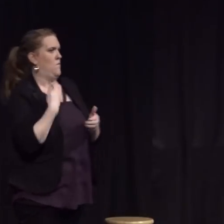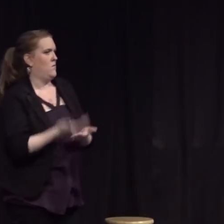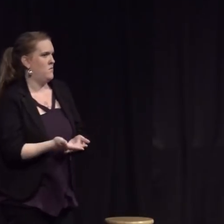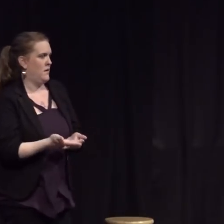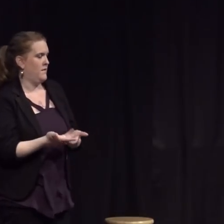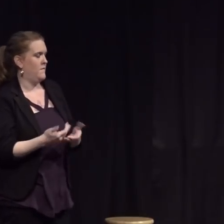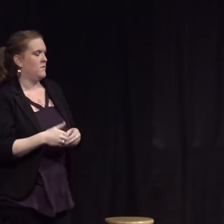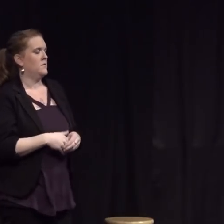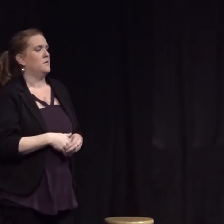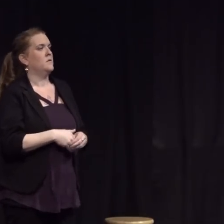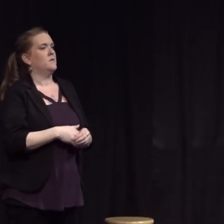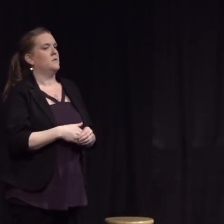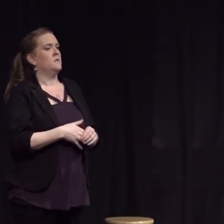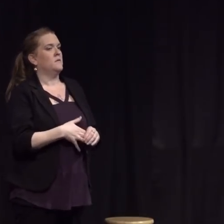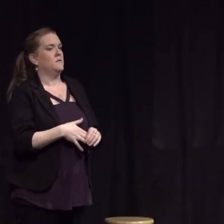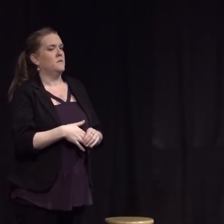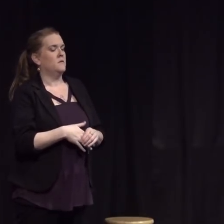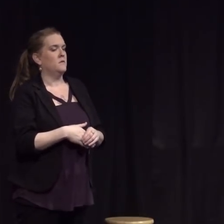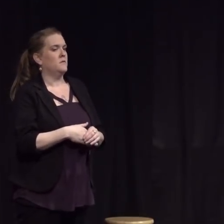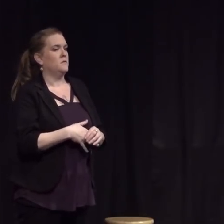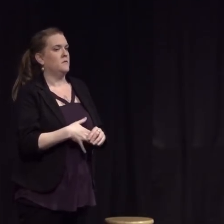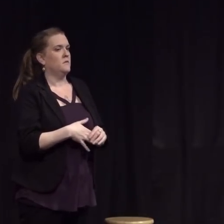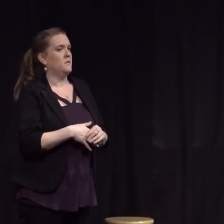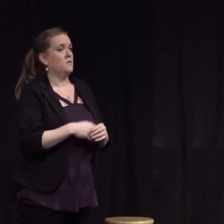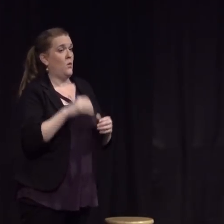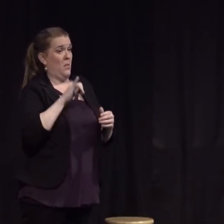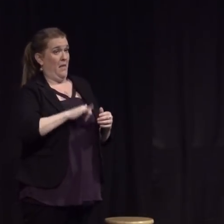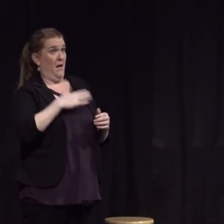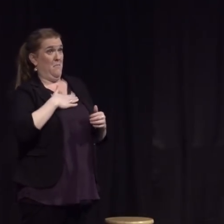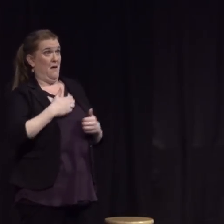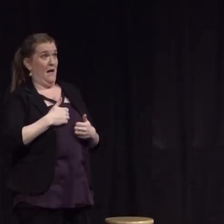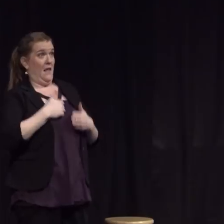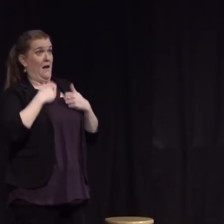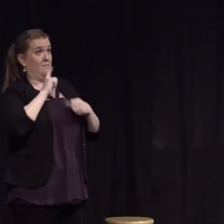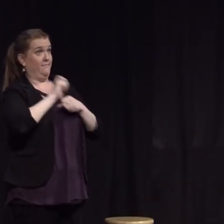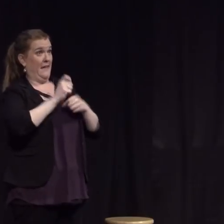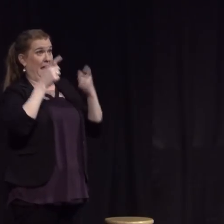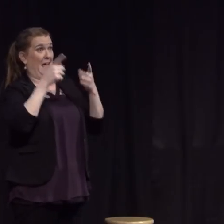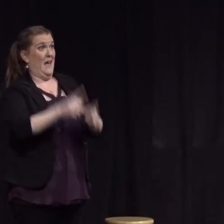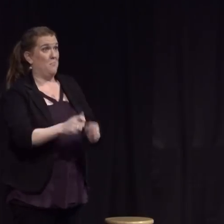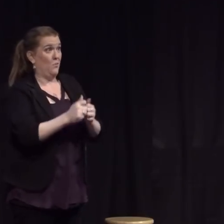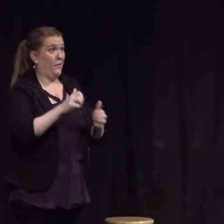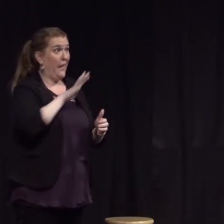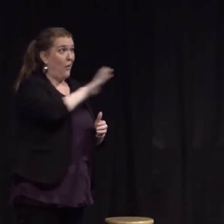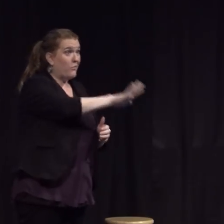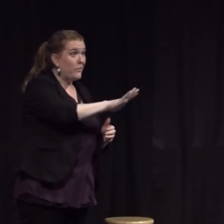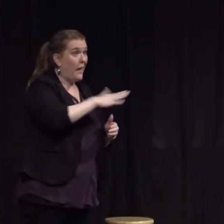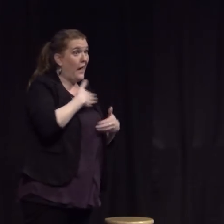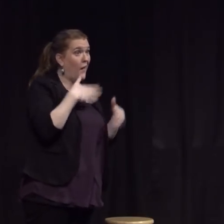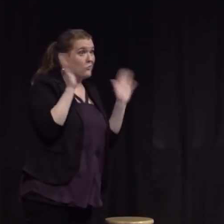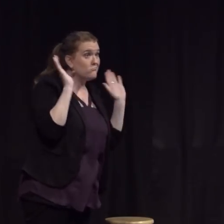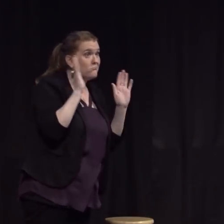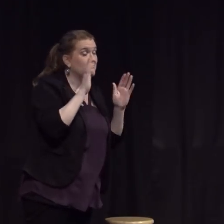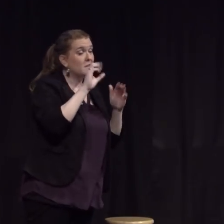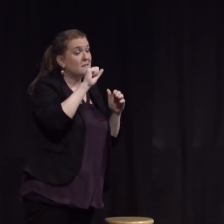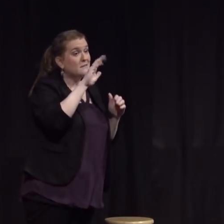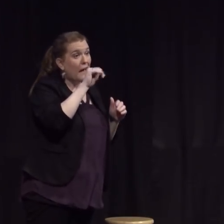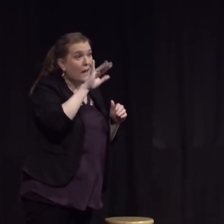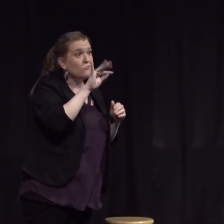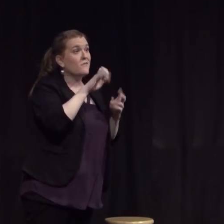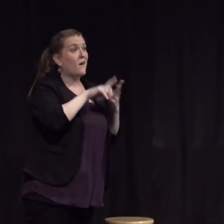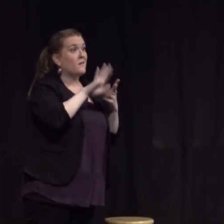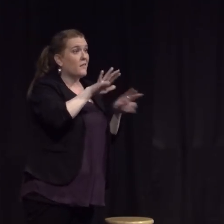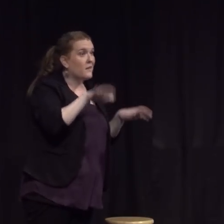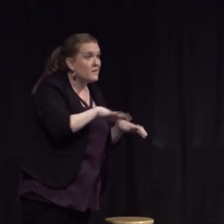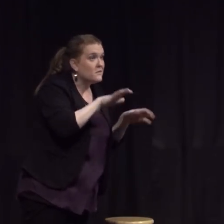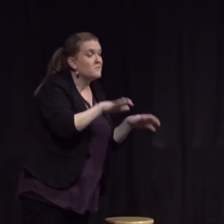impact it has without significant levels of investment and sacrifice. I reflected not only on the concerted cultivation